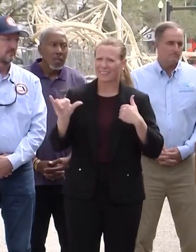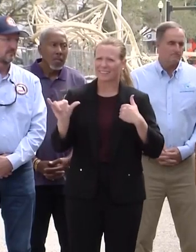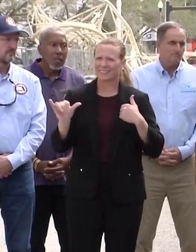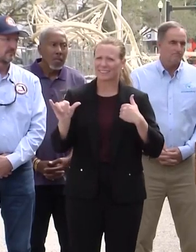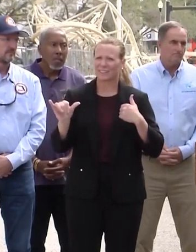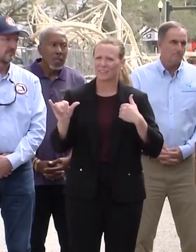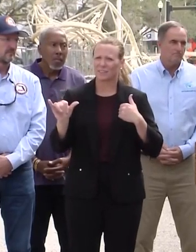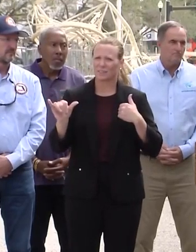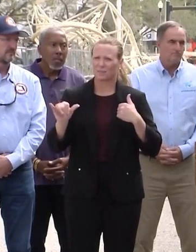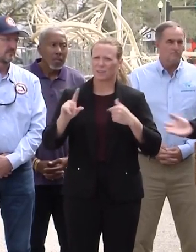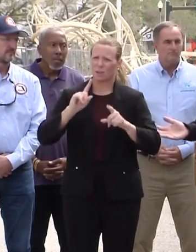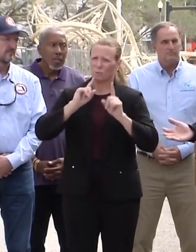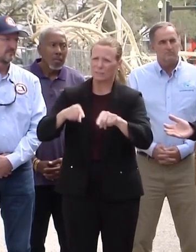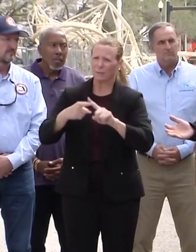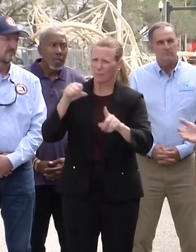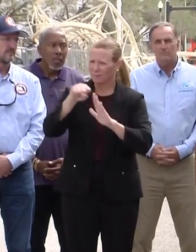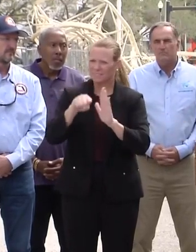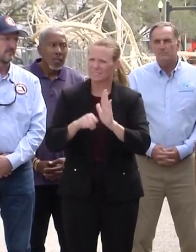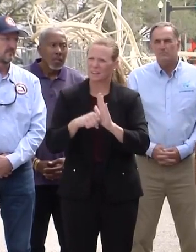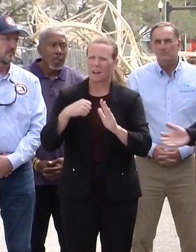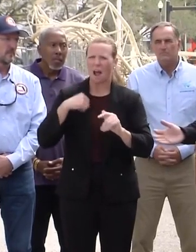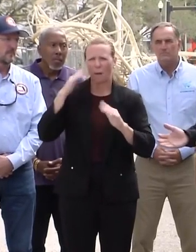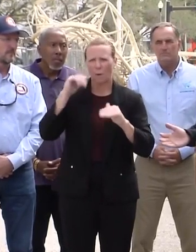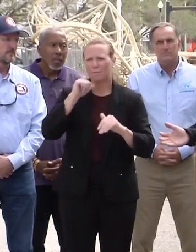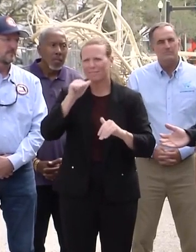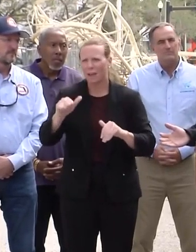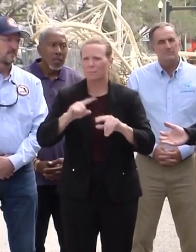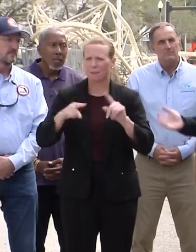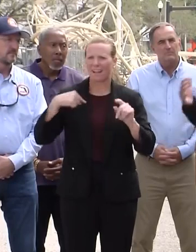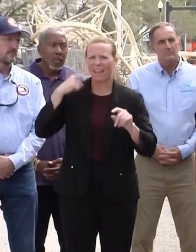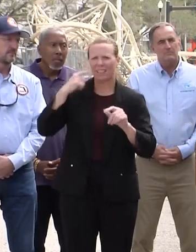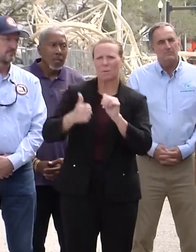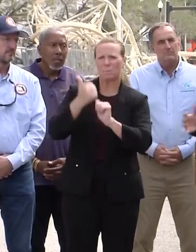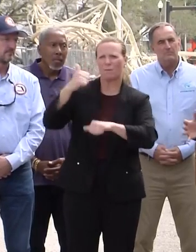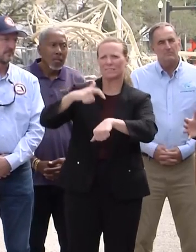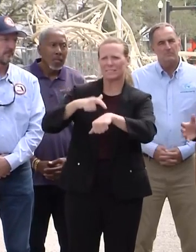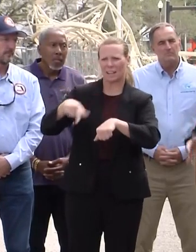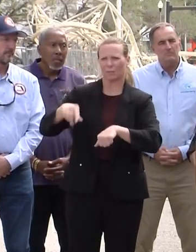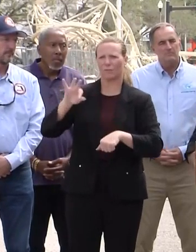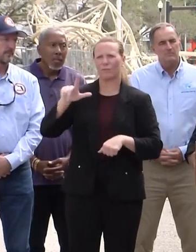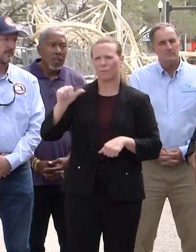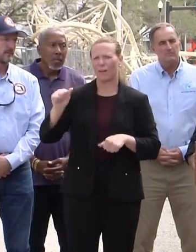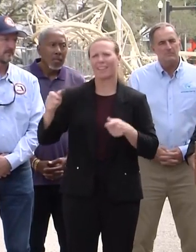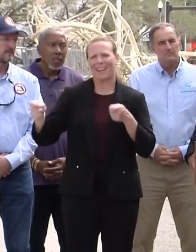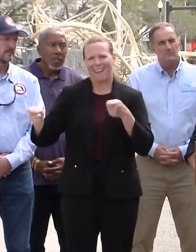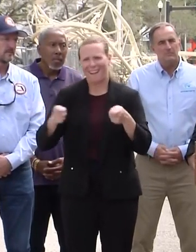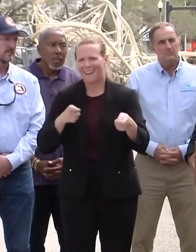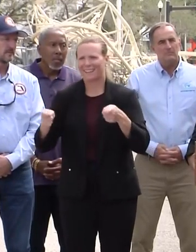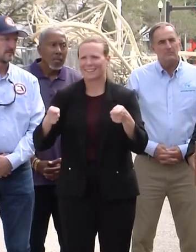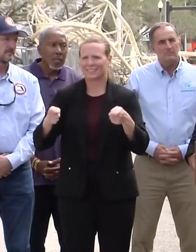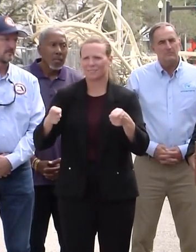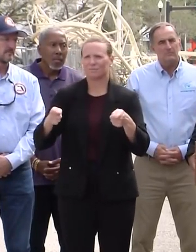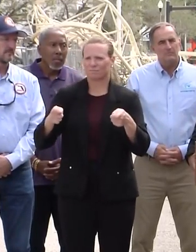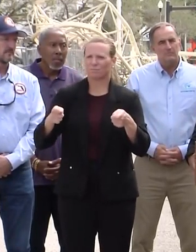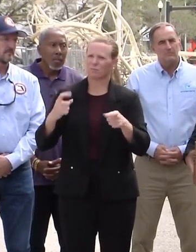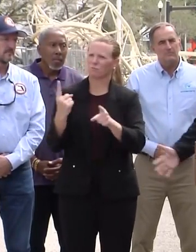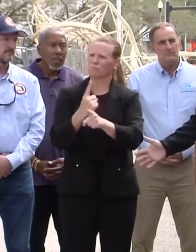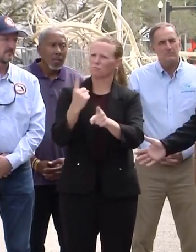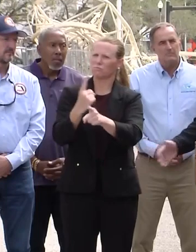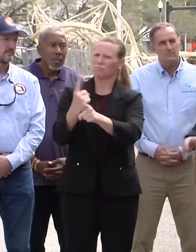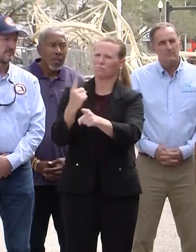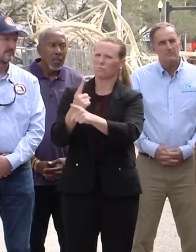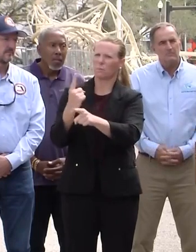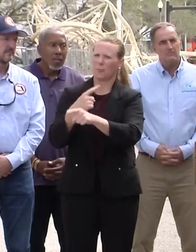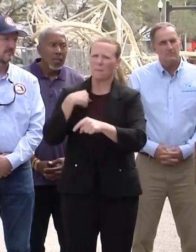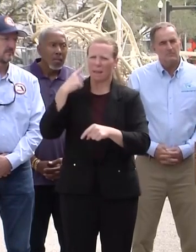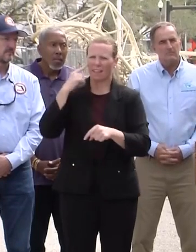from the state to do it? I would hope not. And I think most of the time in Florida, that is handled very appropriately. But I think